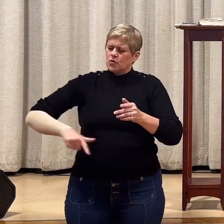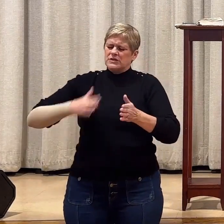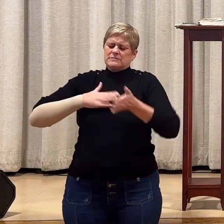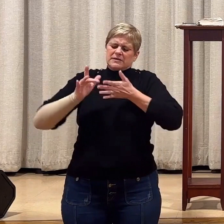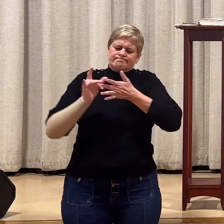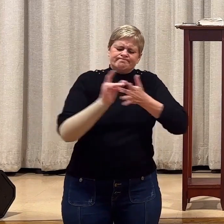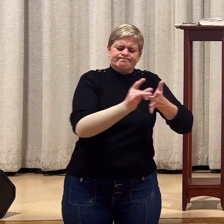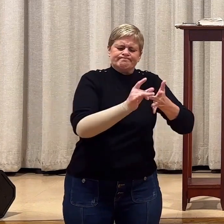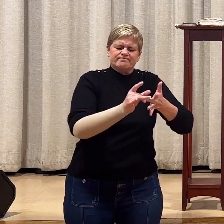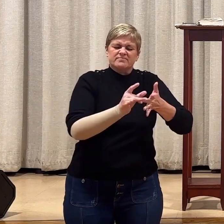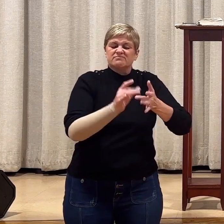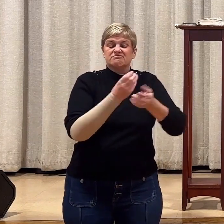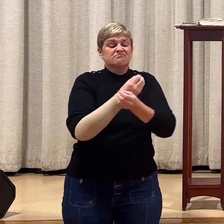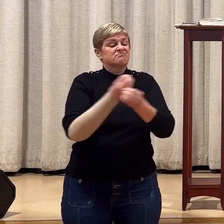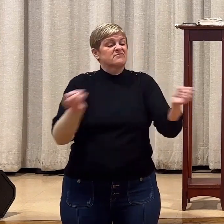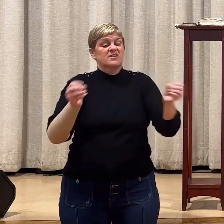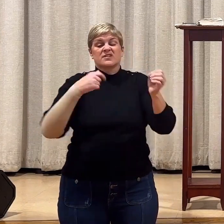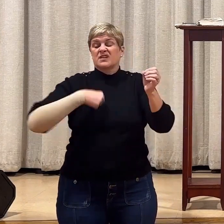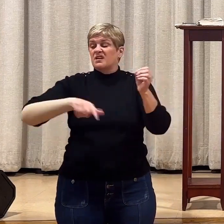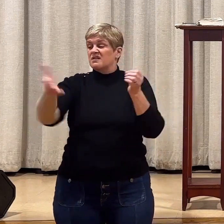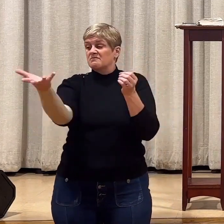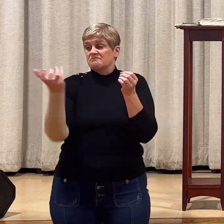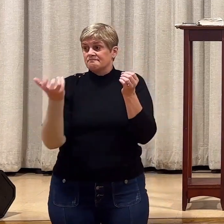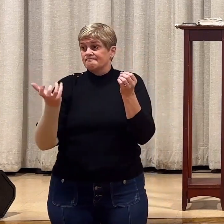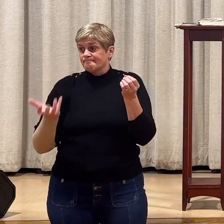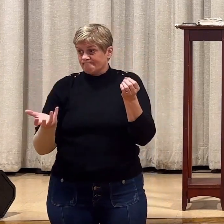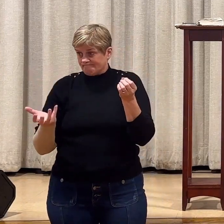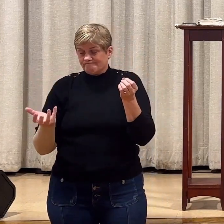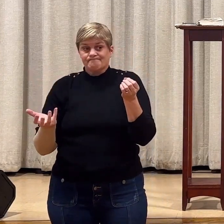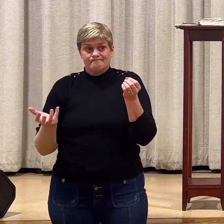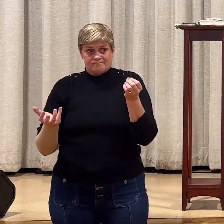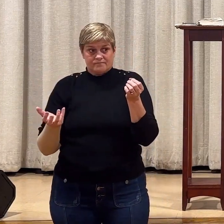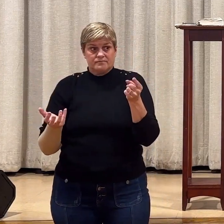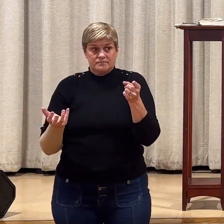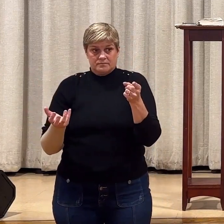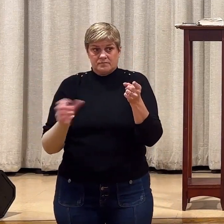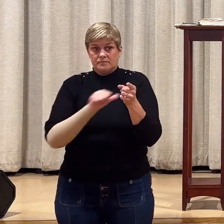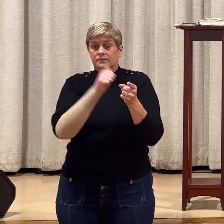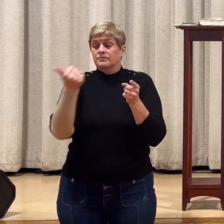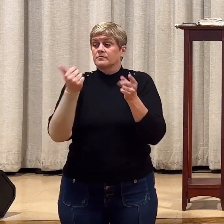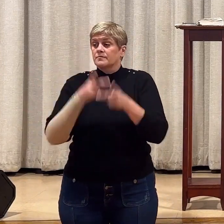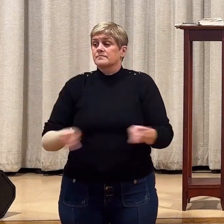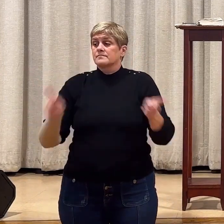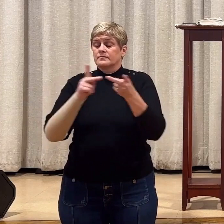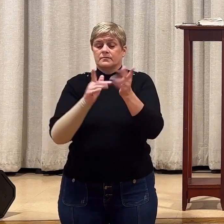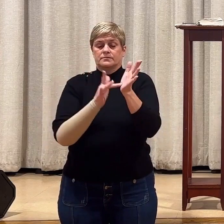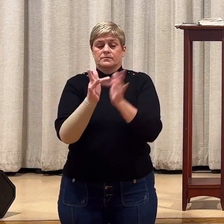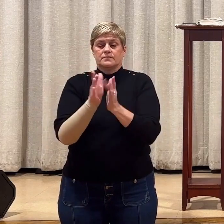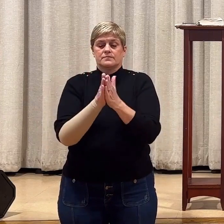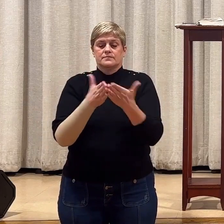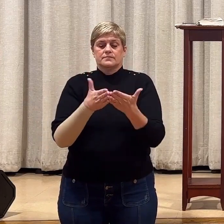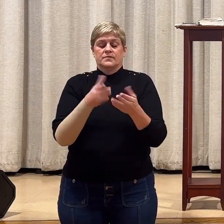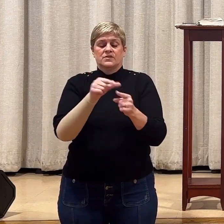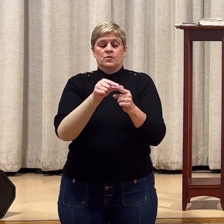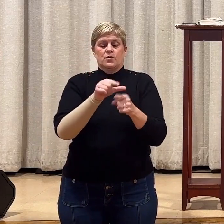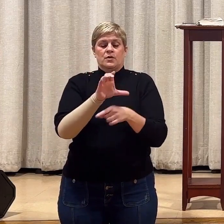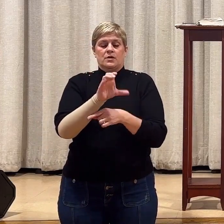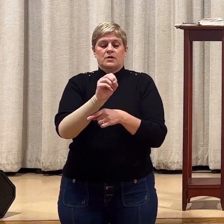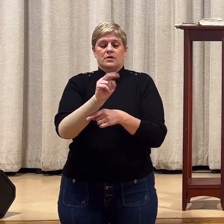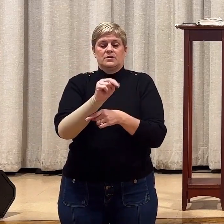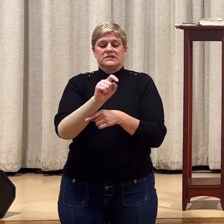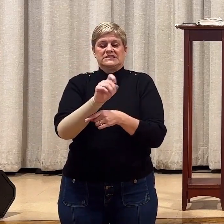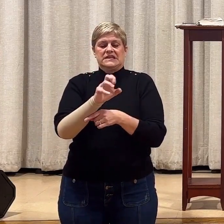shepherd, I shall not want. In other places, the word contentment is translated